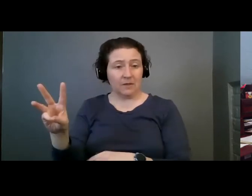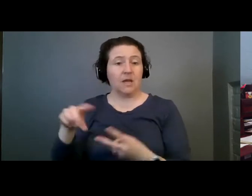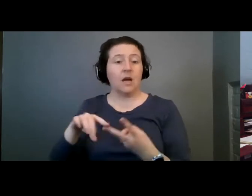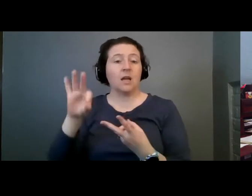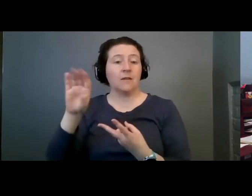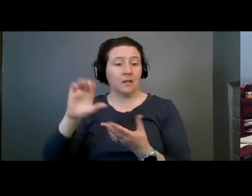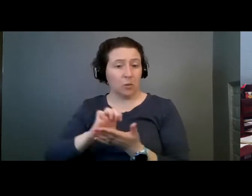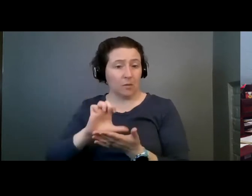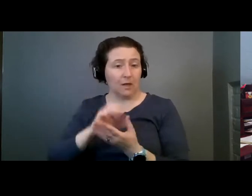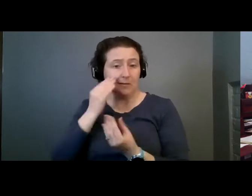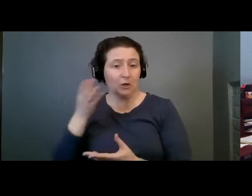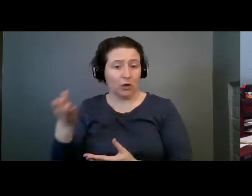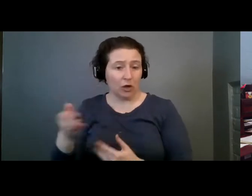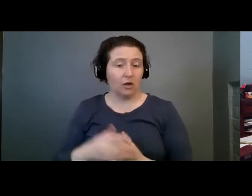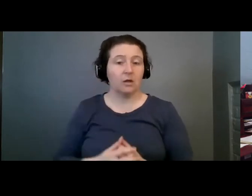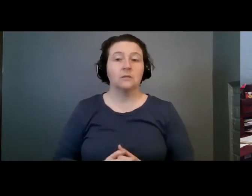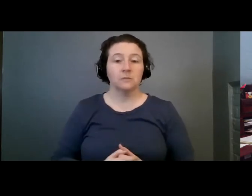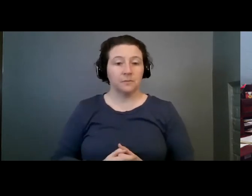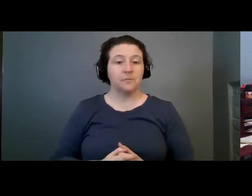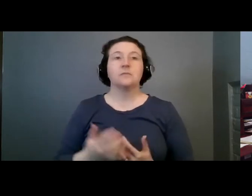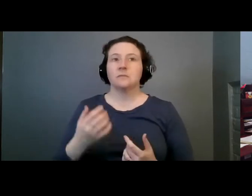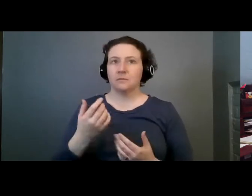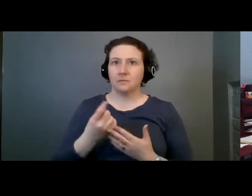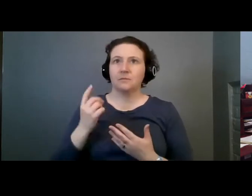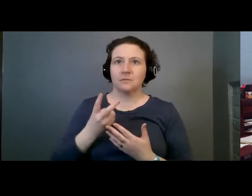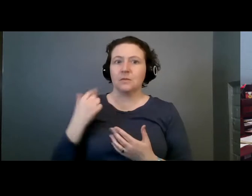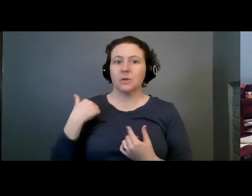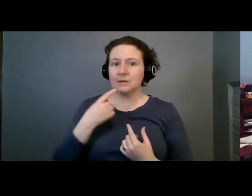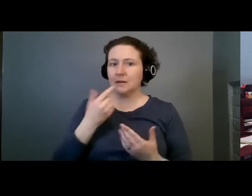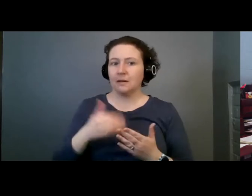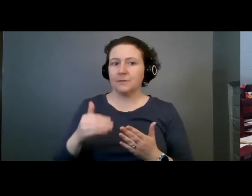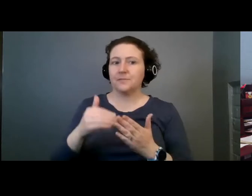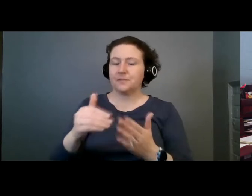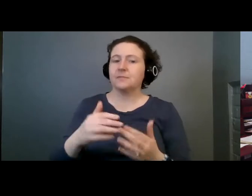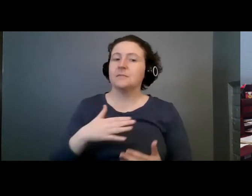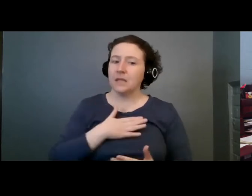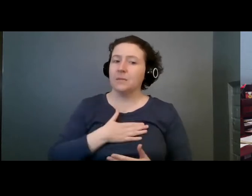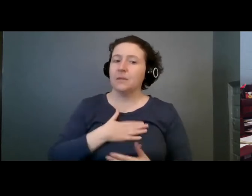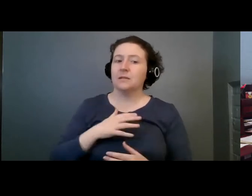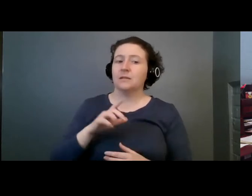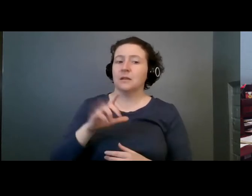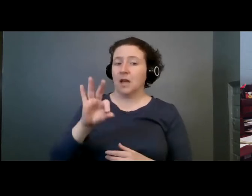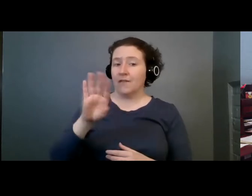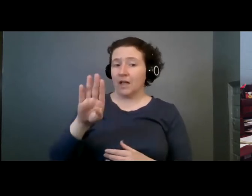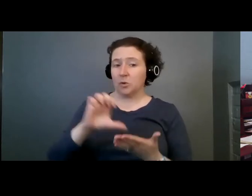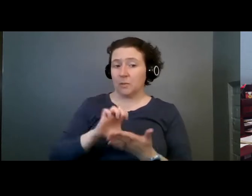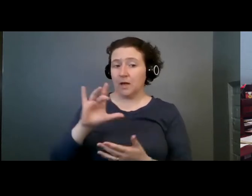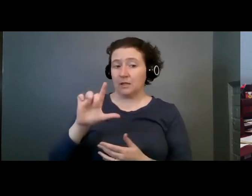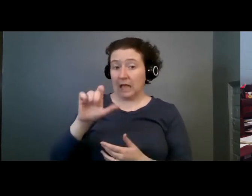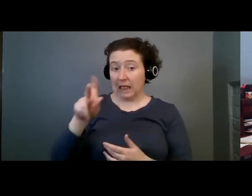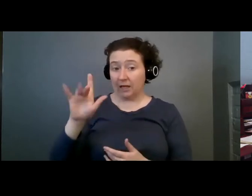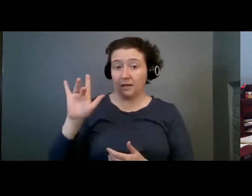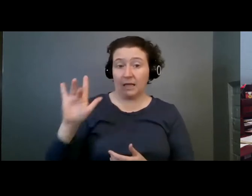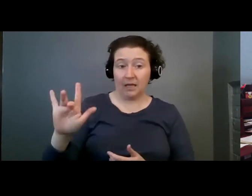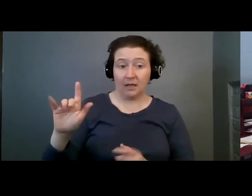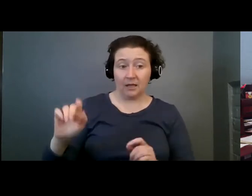Facebook page. And as we've said in past weeks, we suggest that you do click the link on the Facebook page because the